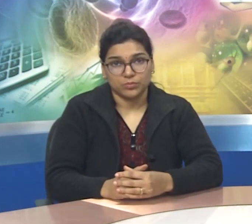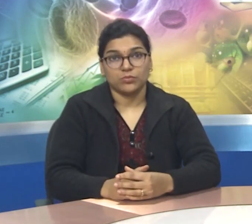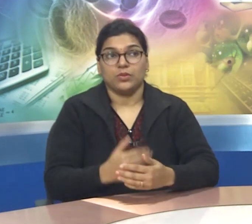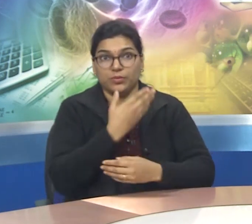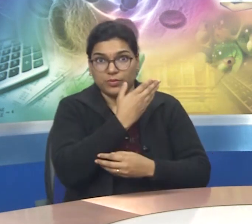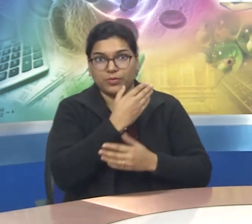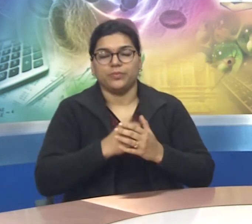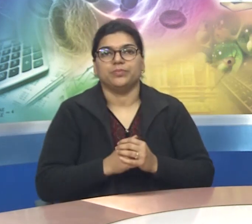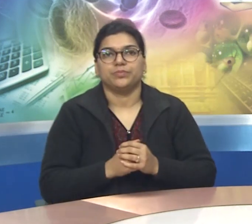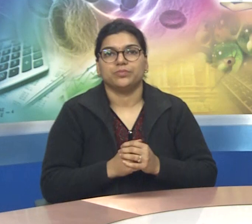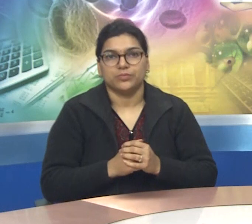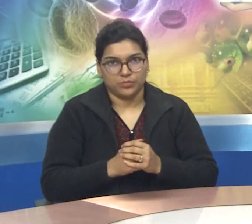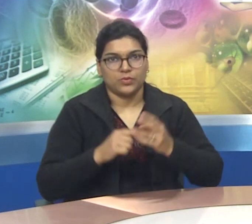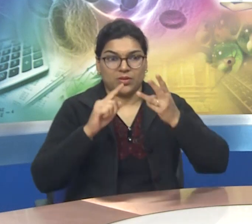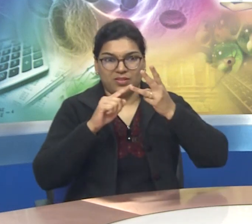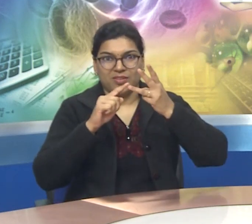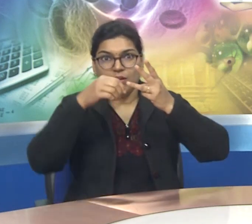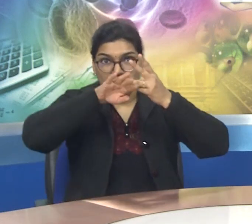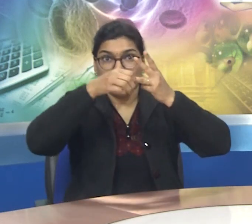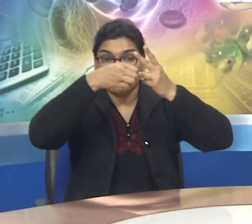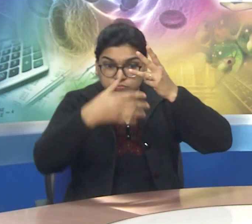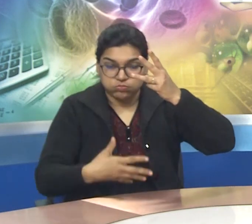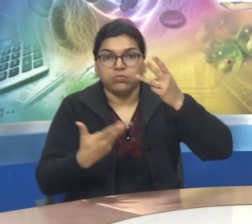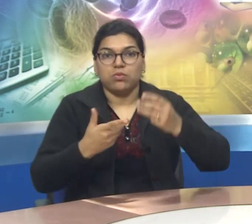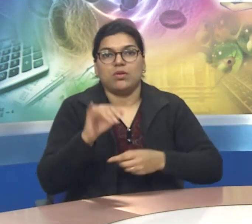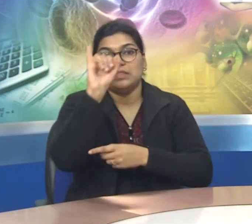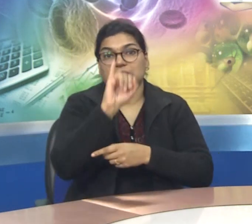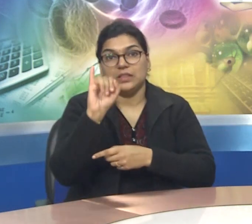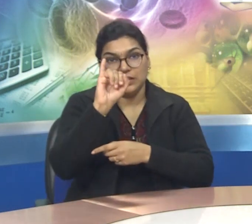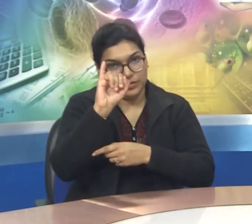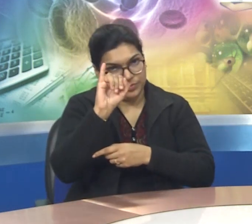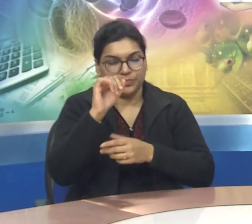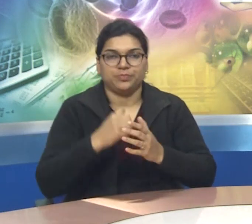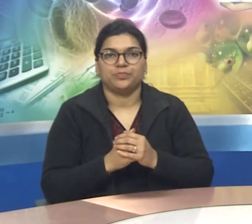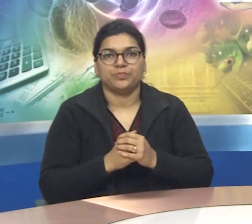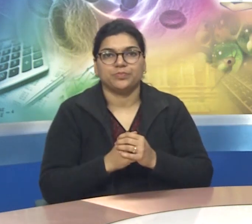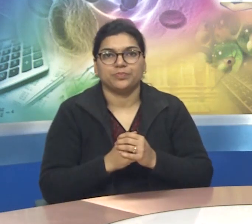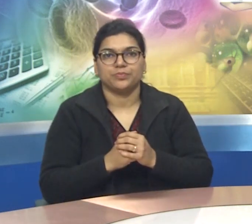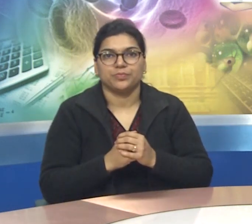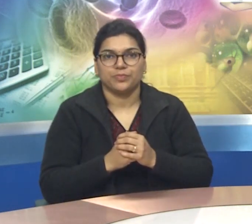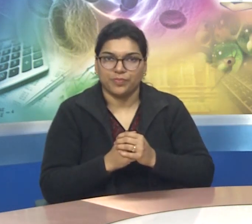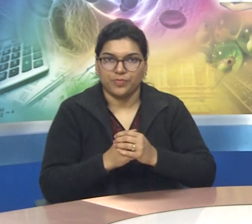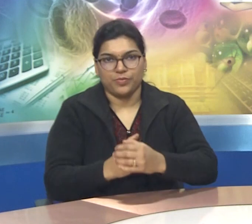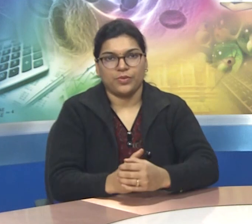These are the implications of the third law. These are basically 6 in numbers.